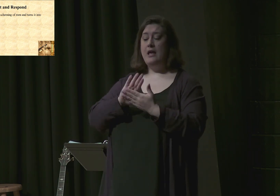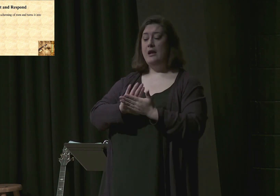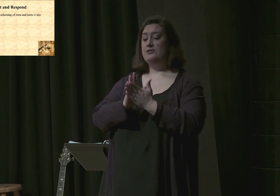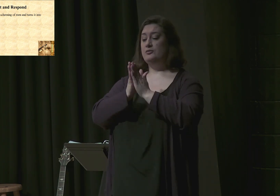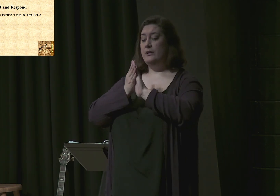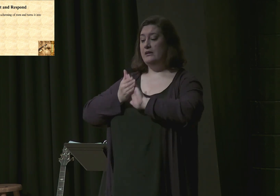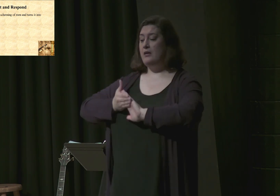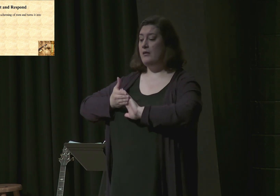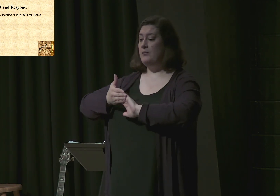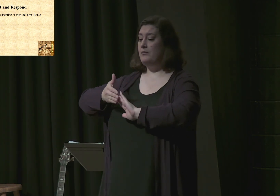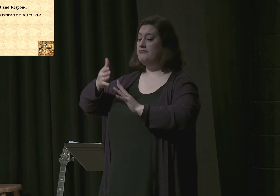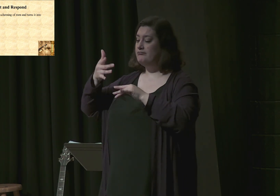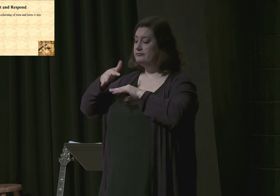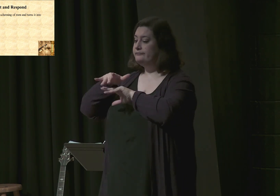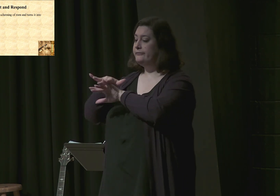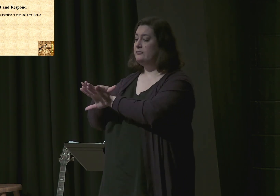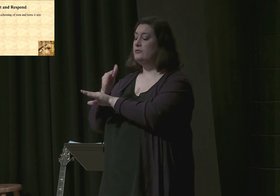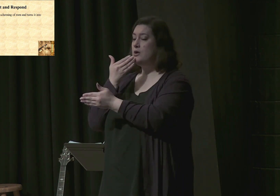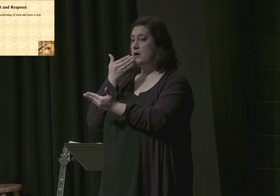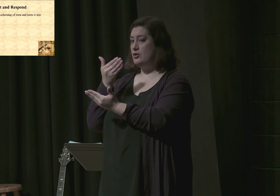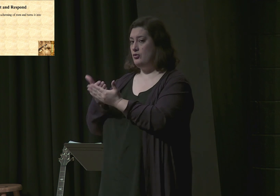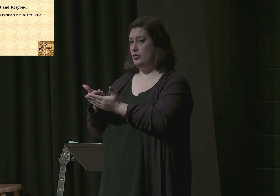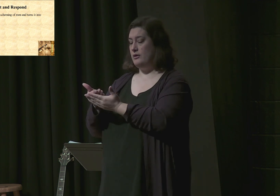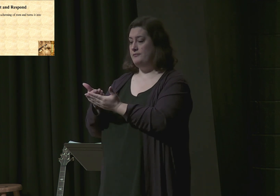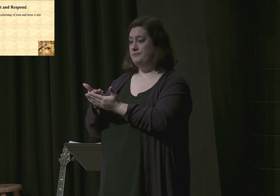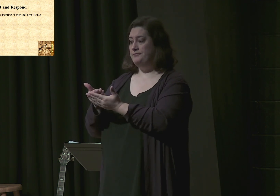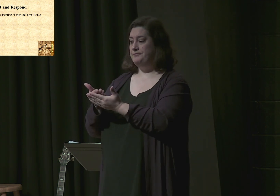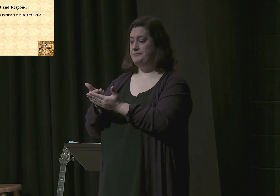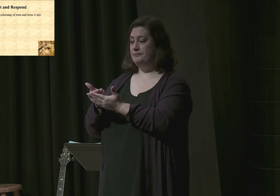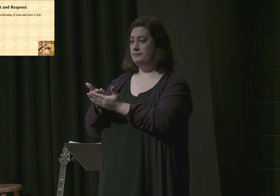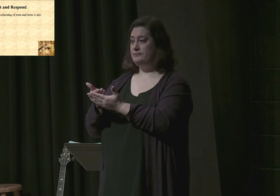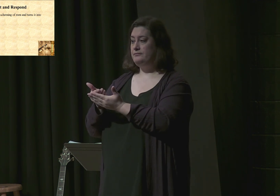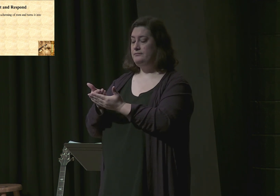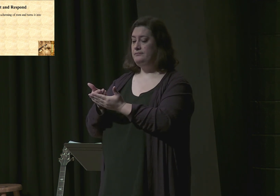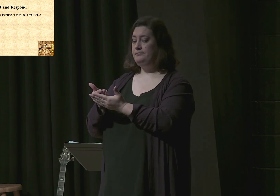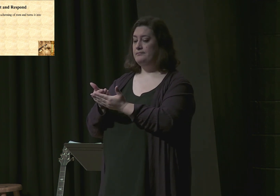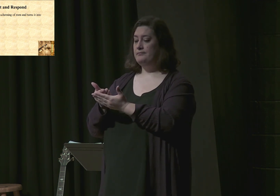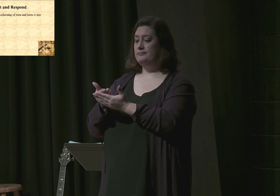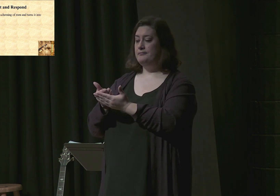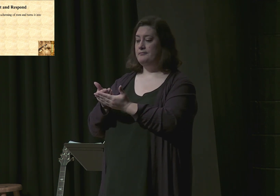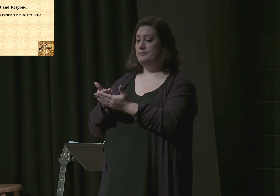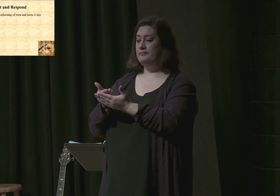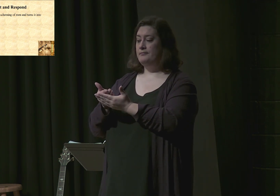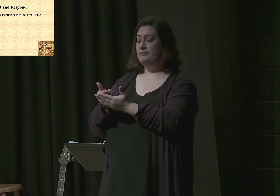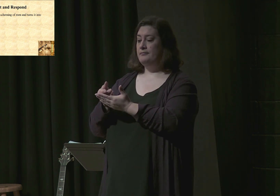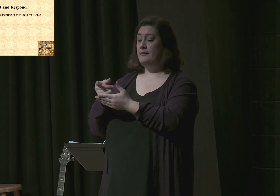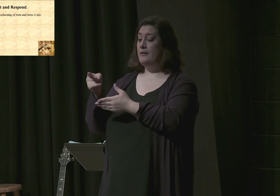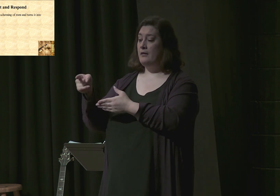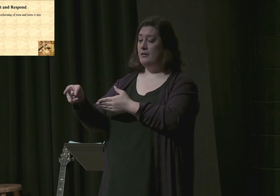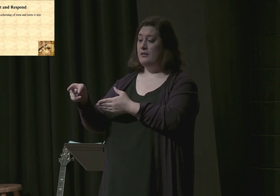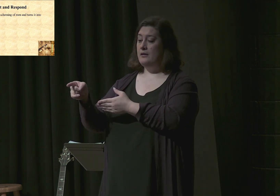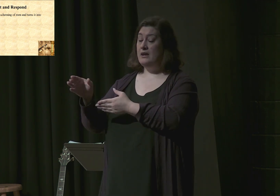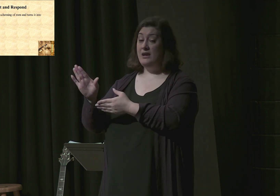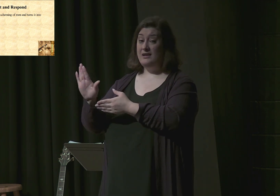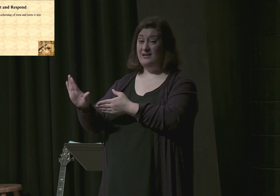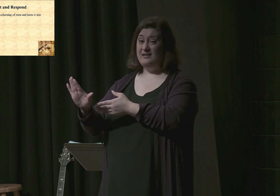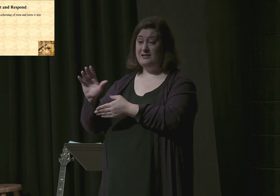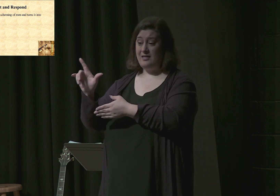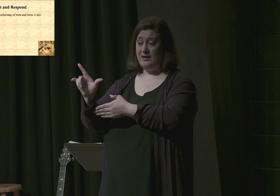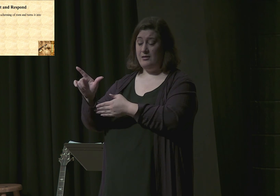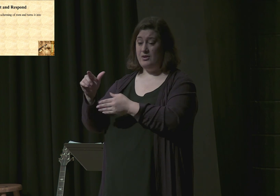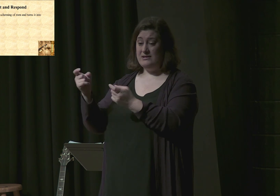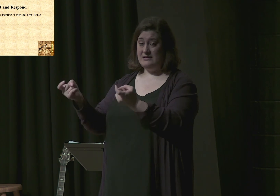good. God designed and determined that the sins of Laban and Jacob